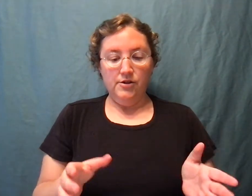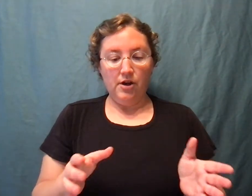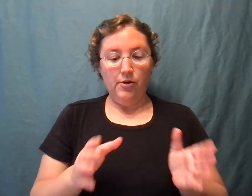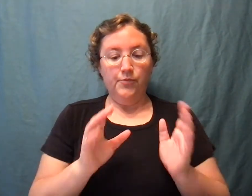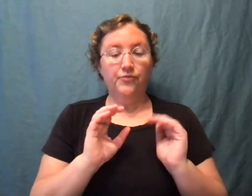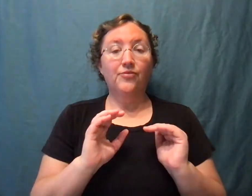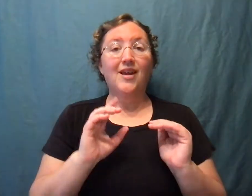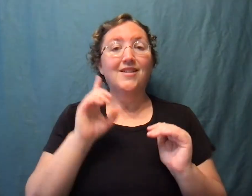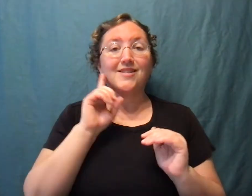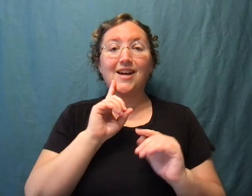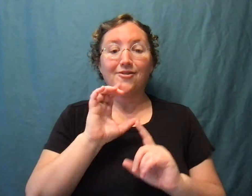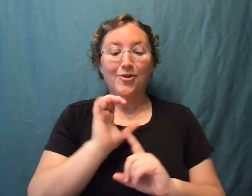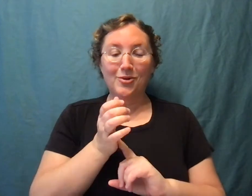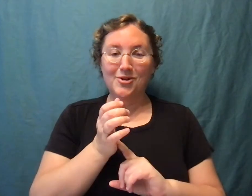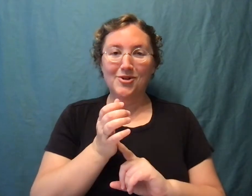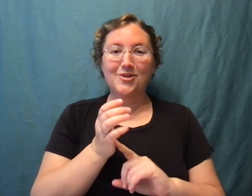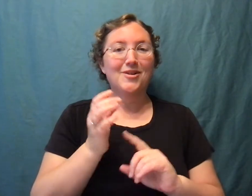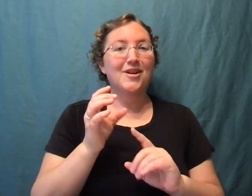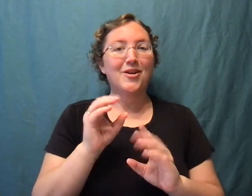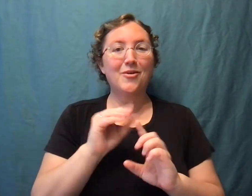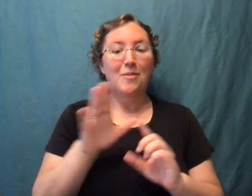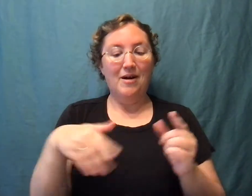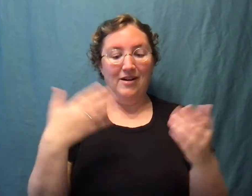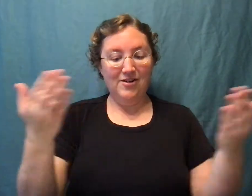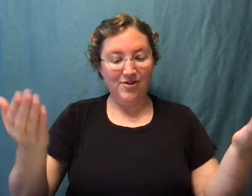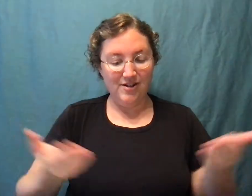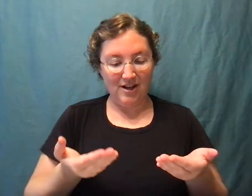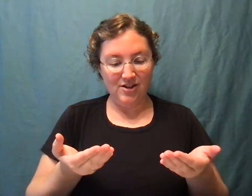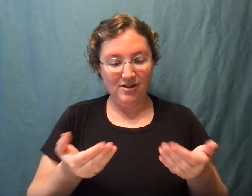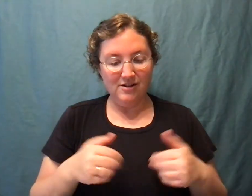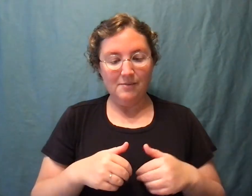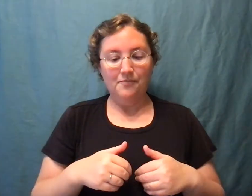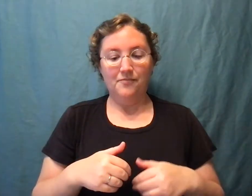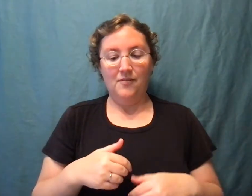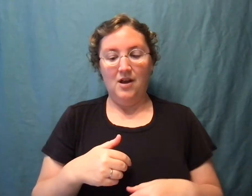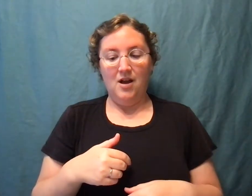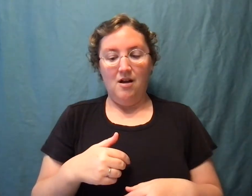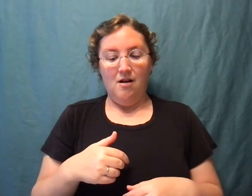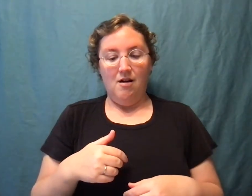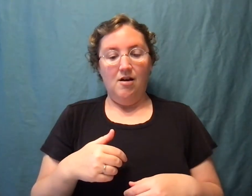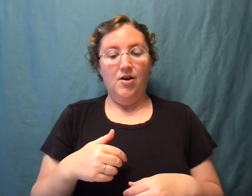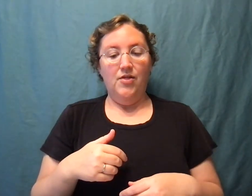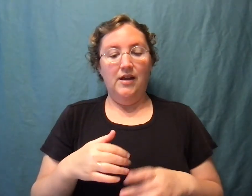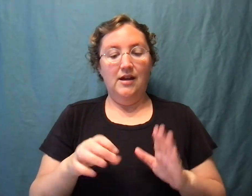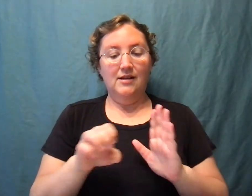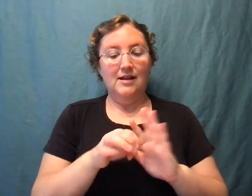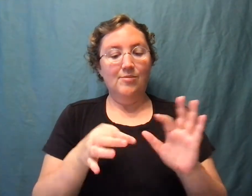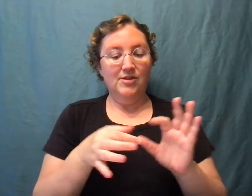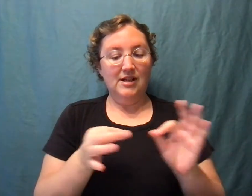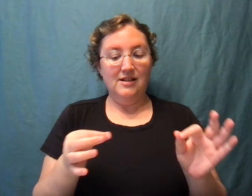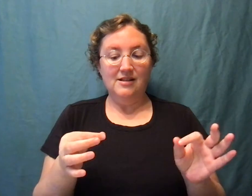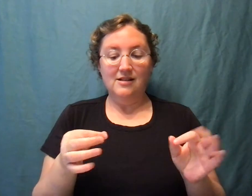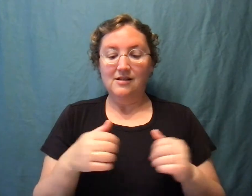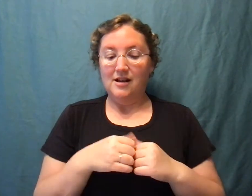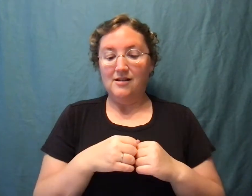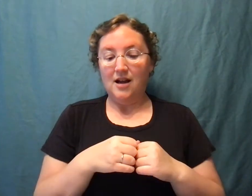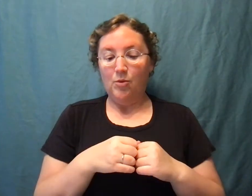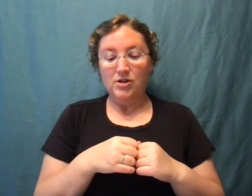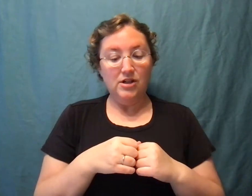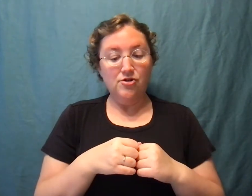So, deaf culture note about introductions. The example sentences says, I want to introduce